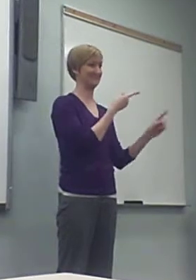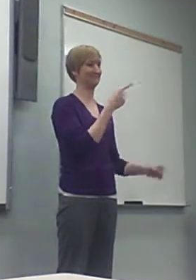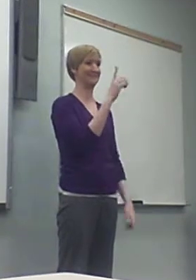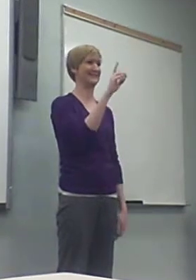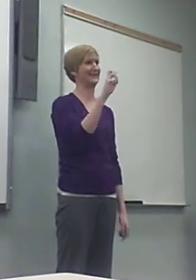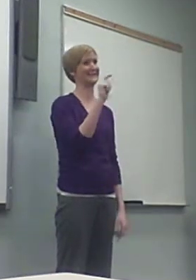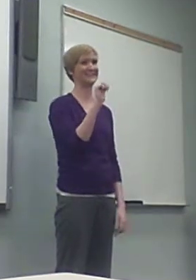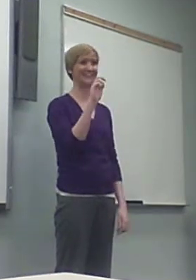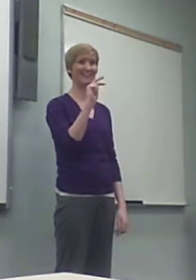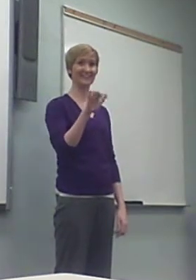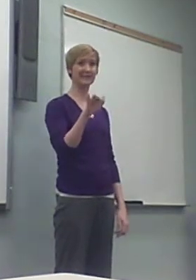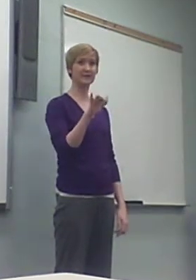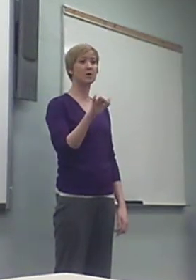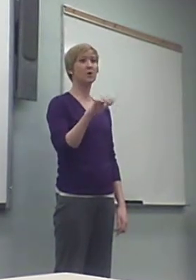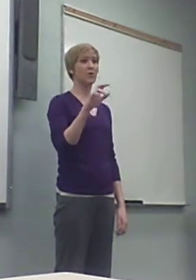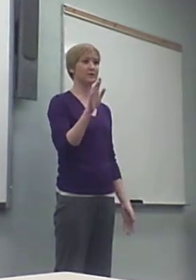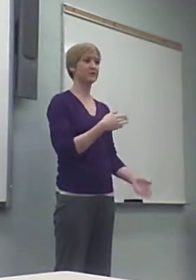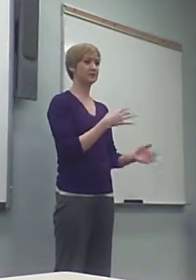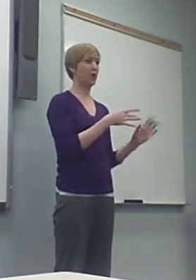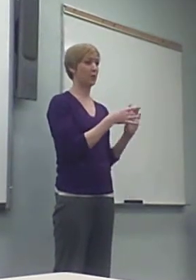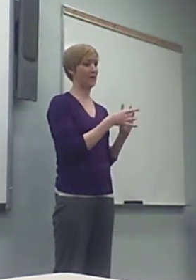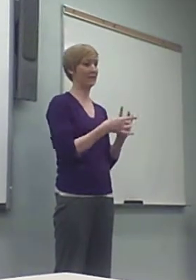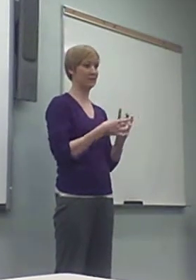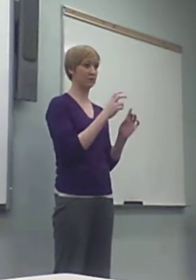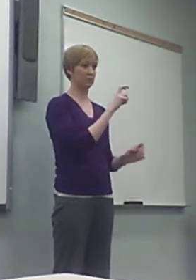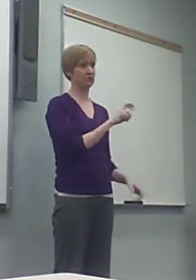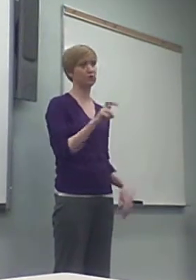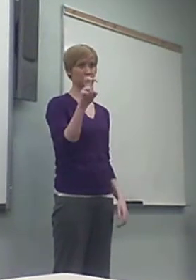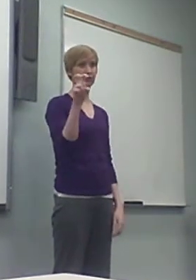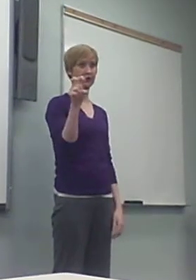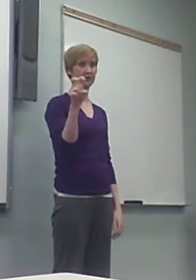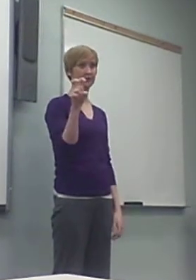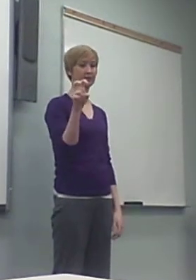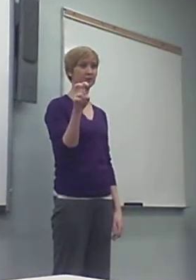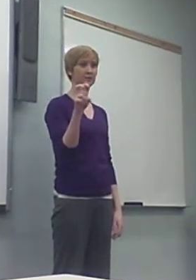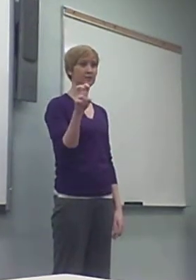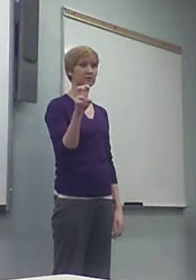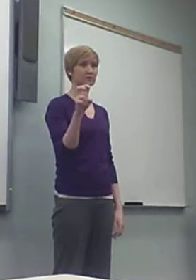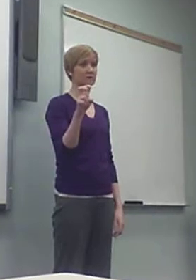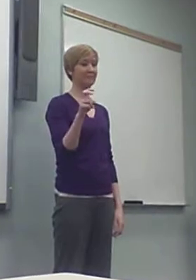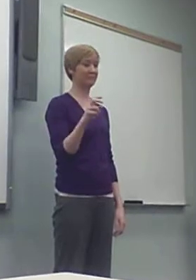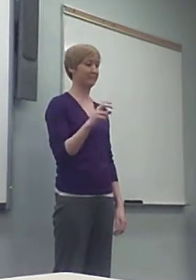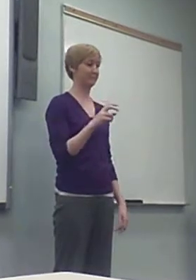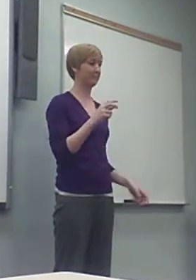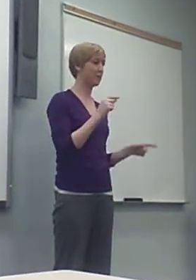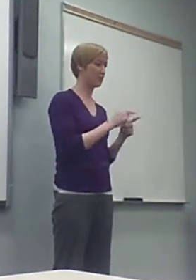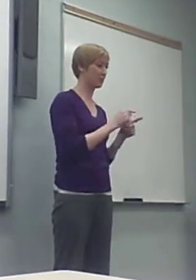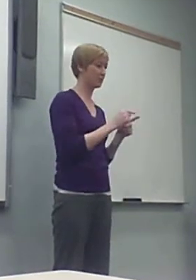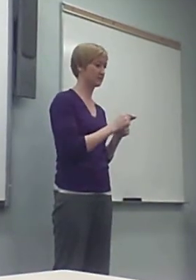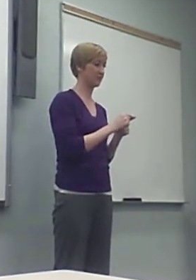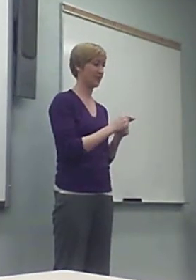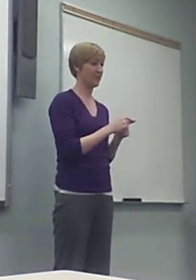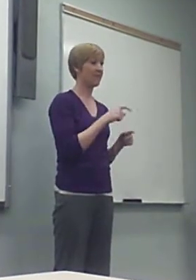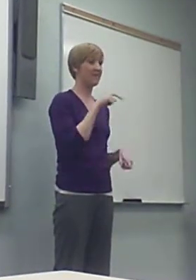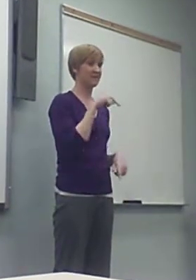my journey, right? It says, this journey is my destiny. That's how the song ends, right? I